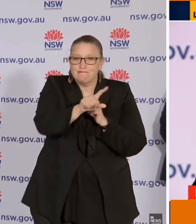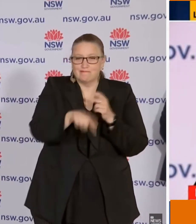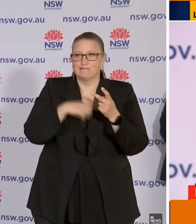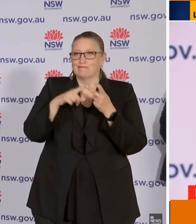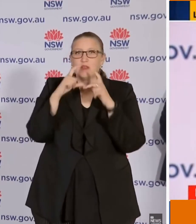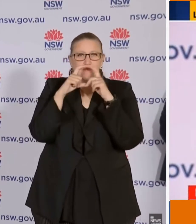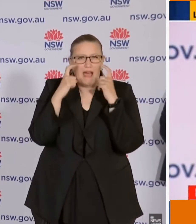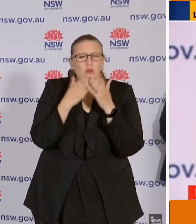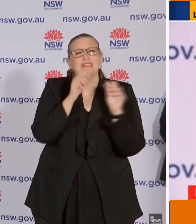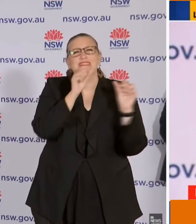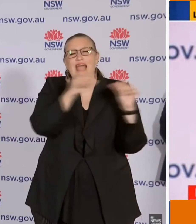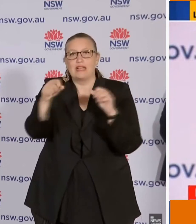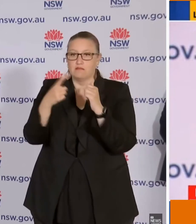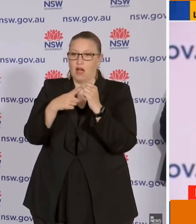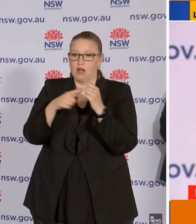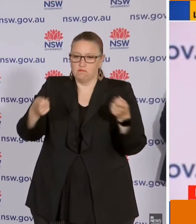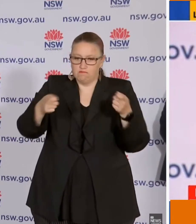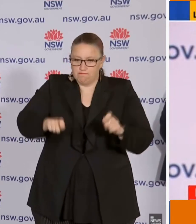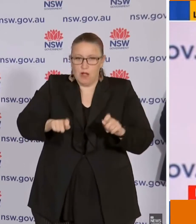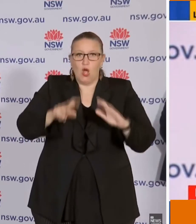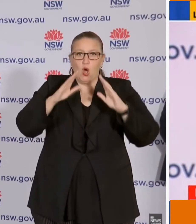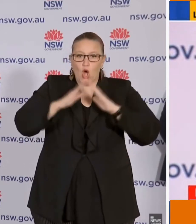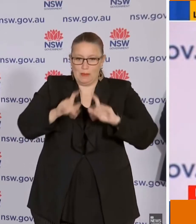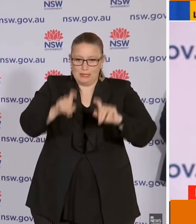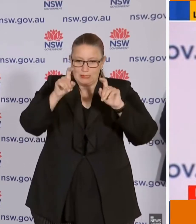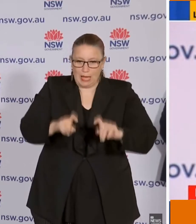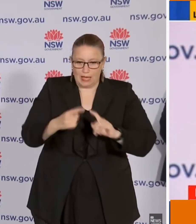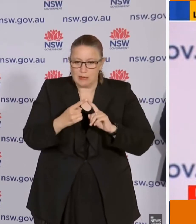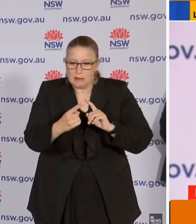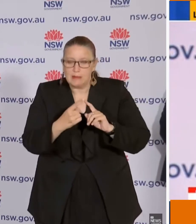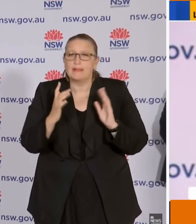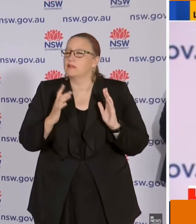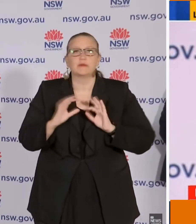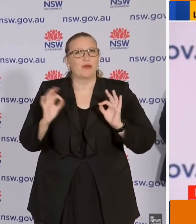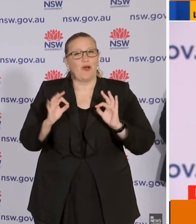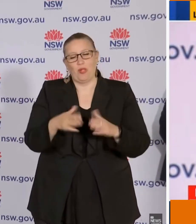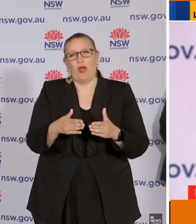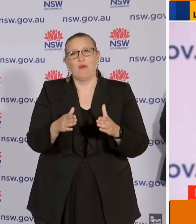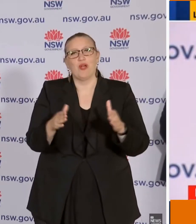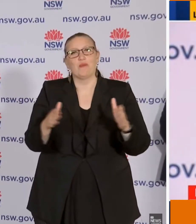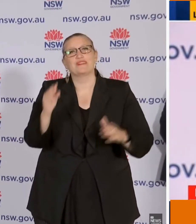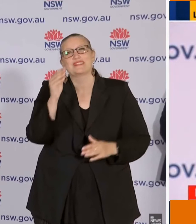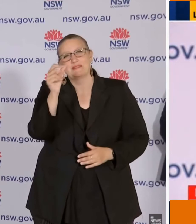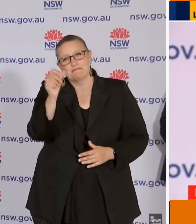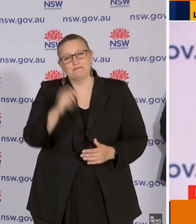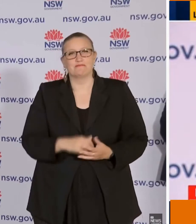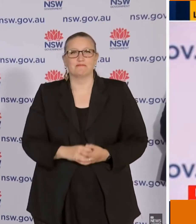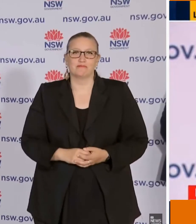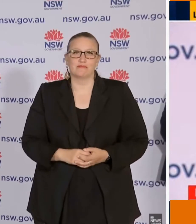at this stage, the rate of vaccination that we're managing to do in New South Wales will hit the 70% double dose somewhere